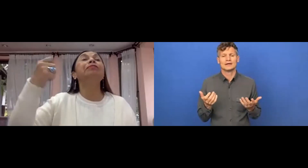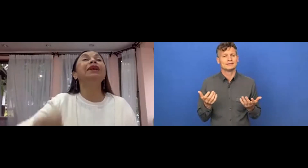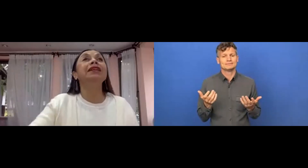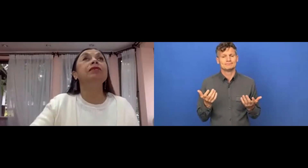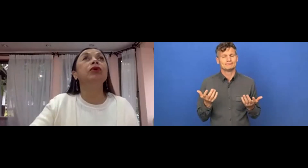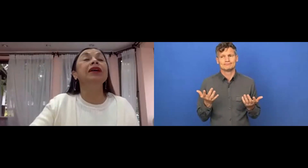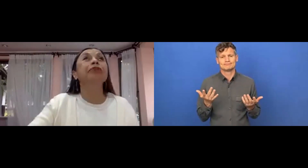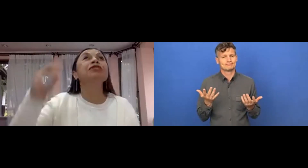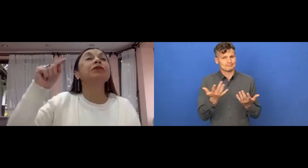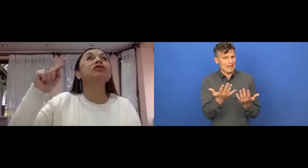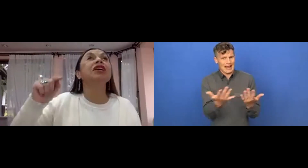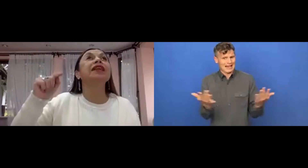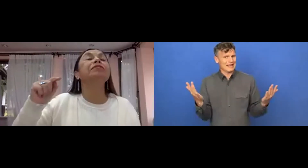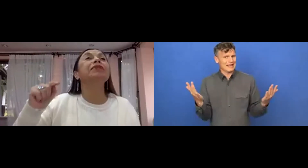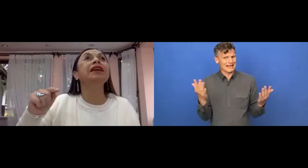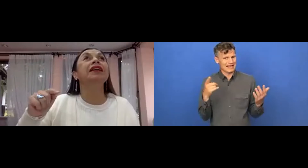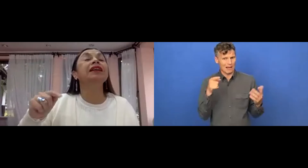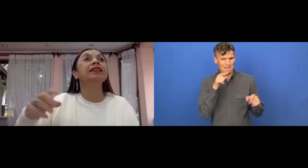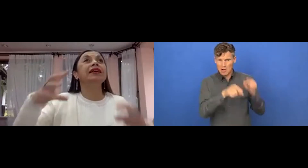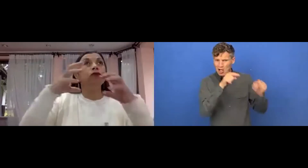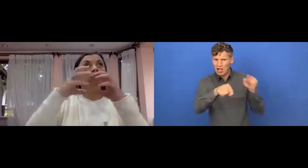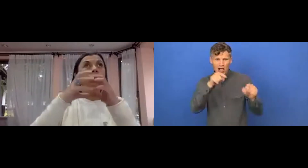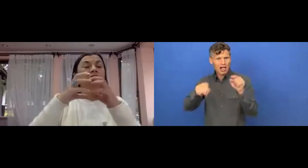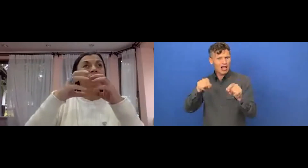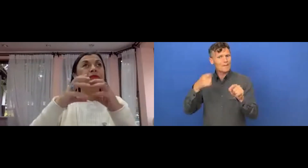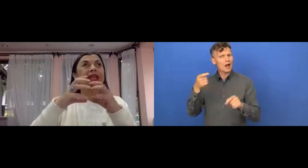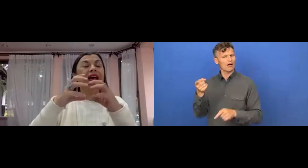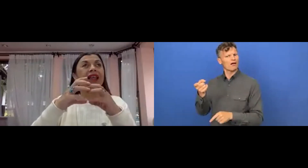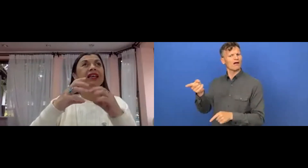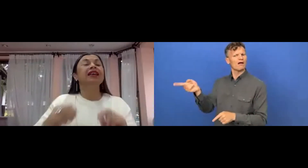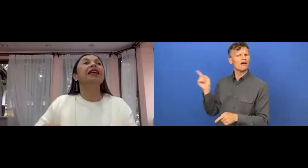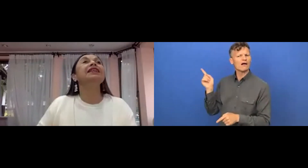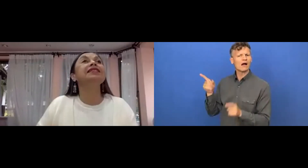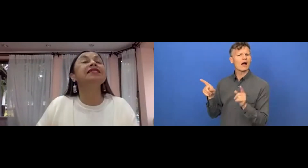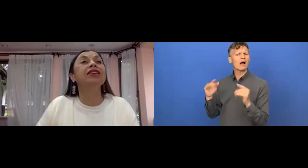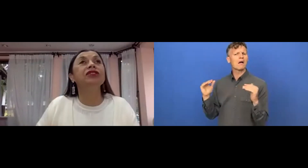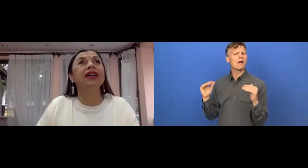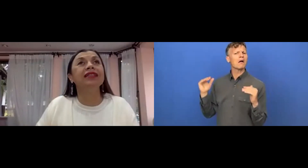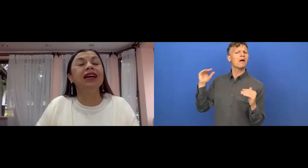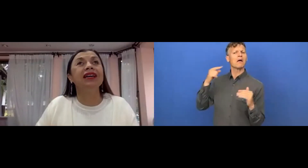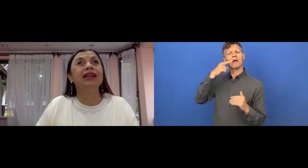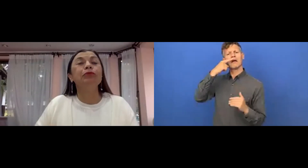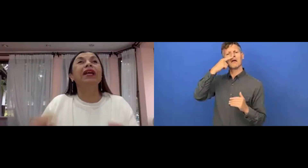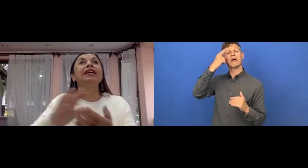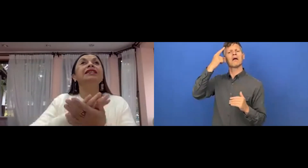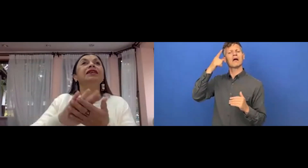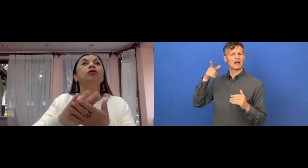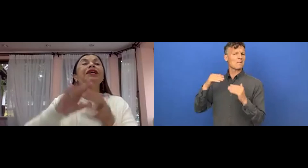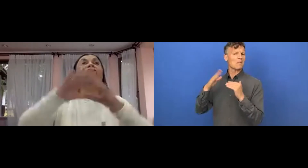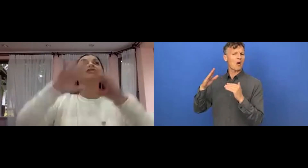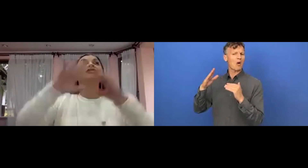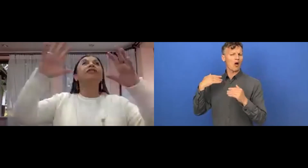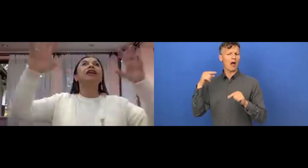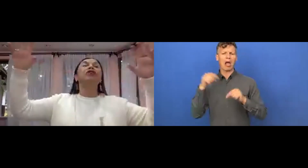who are being bullied, but there are others who are in a supposed position of power who are perpetuating bullying. But these people themselves are